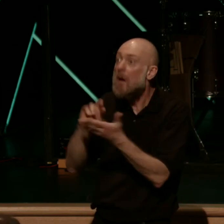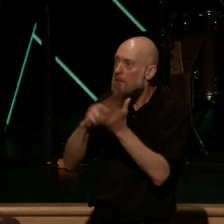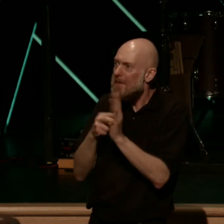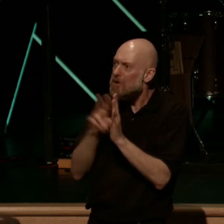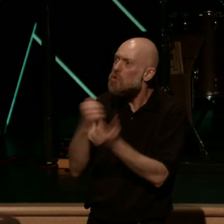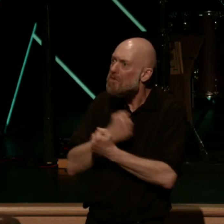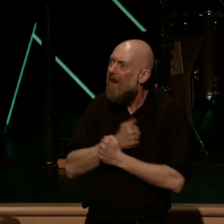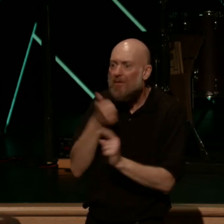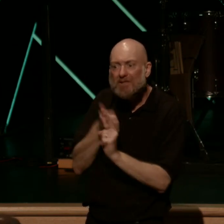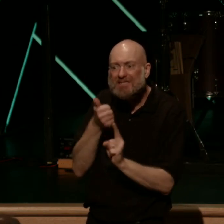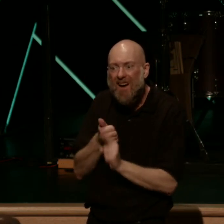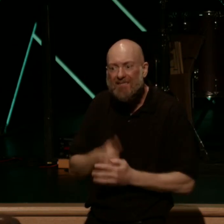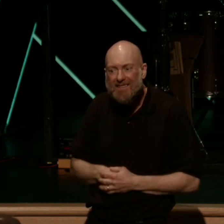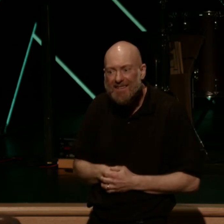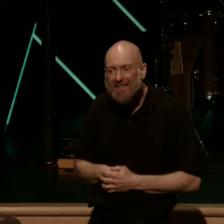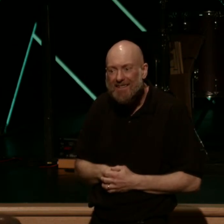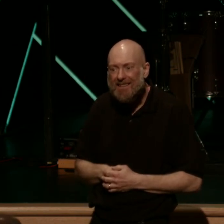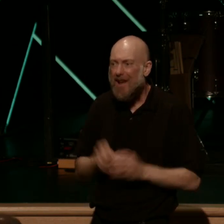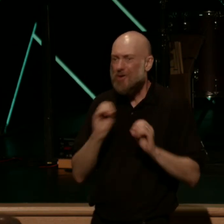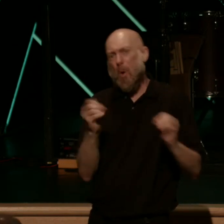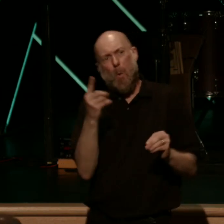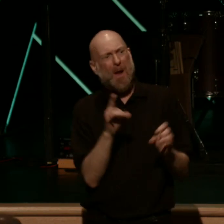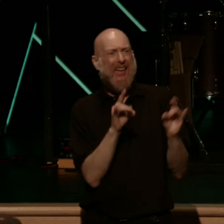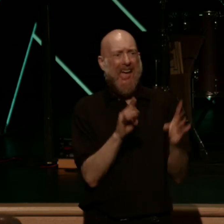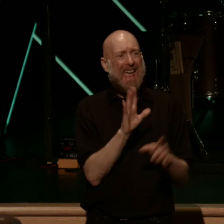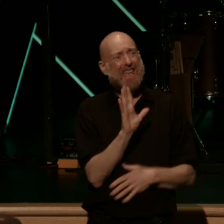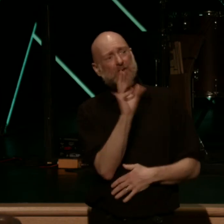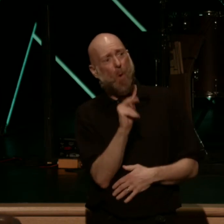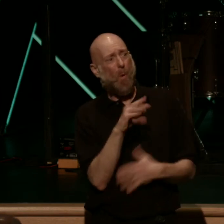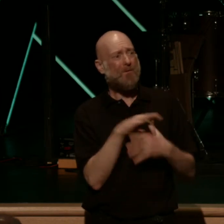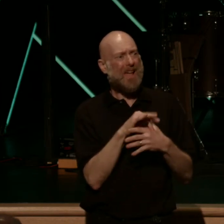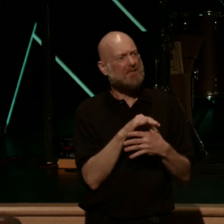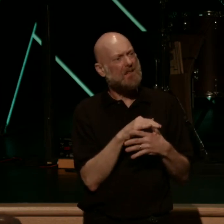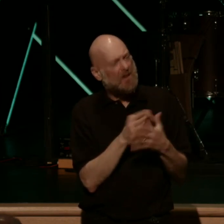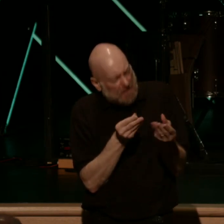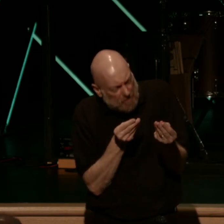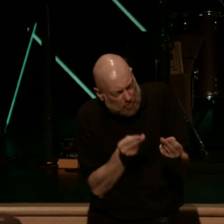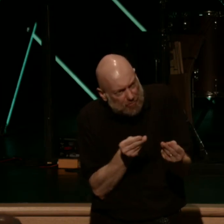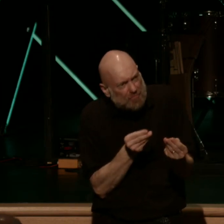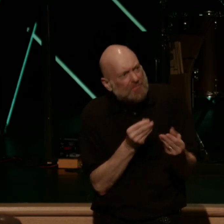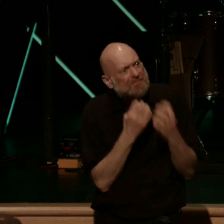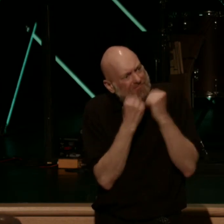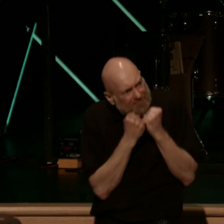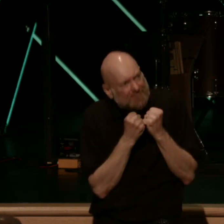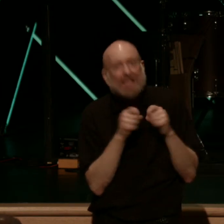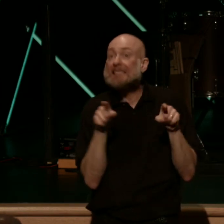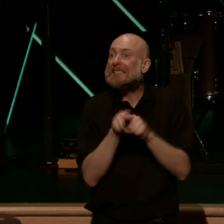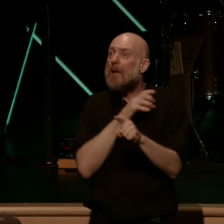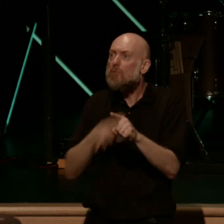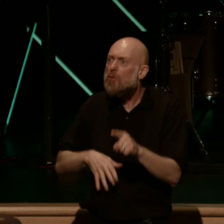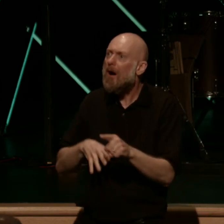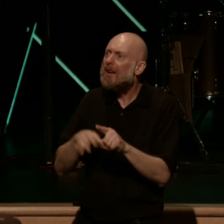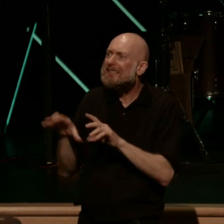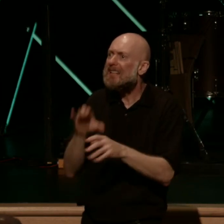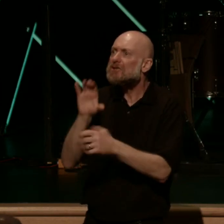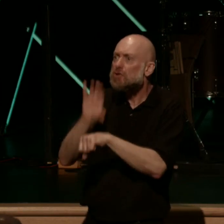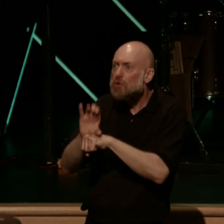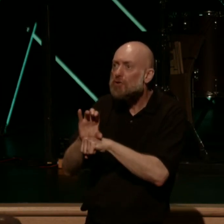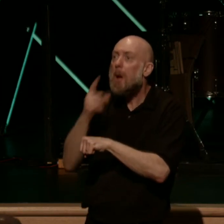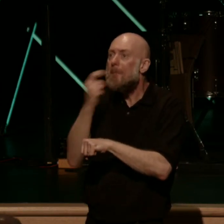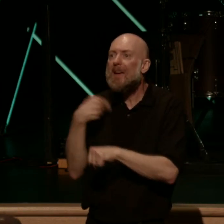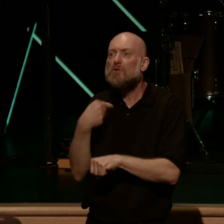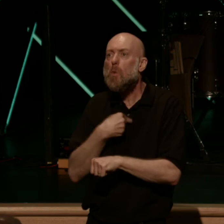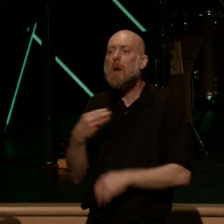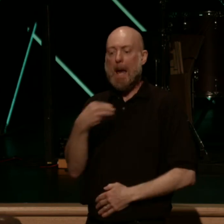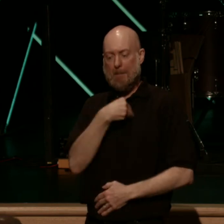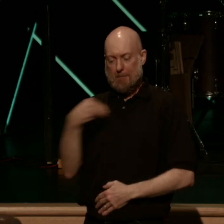loves himself. For no one ever hated his own flesh, but nourishes and cherishes it, just as Christ does the church, because we